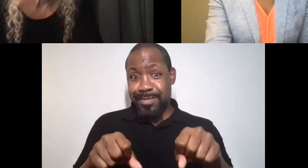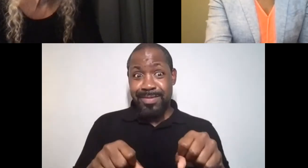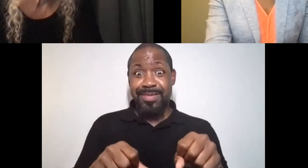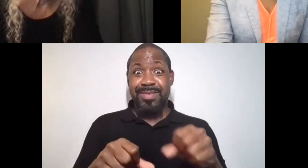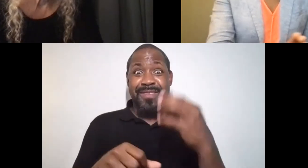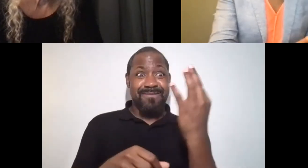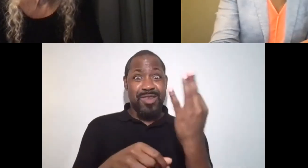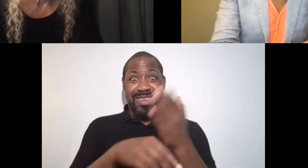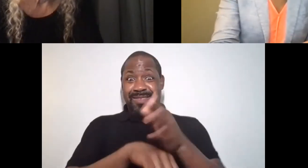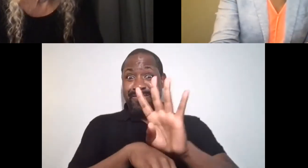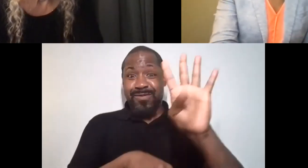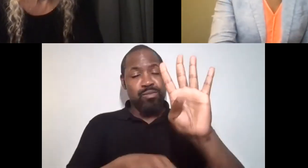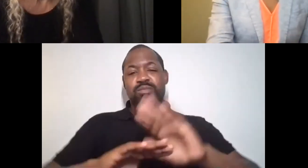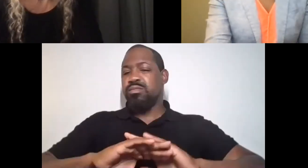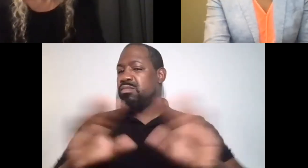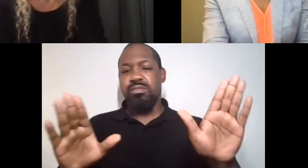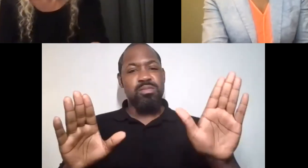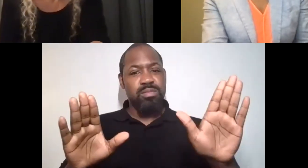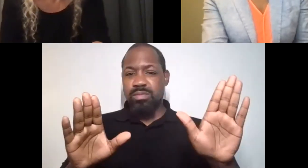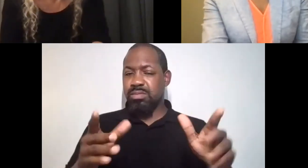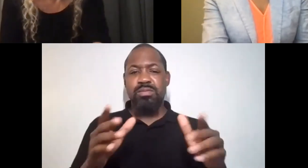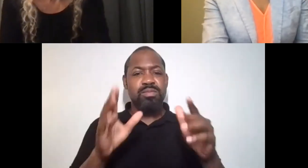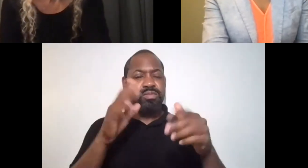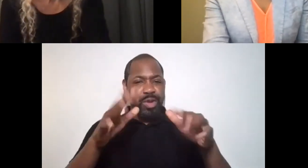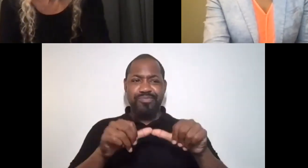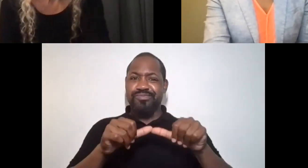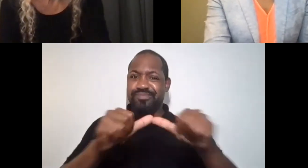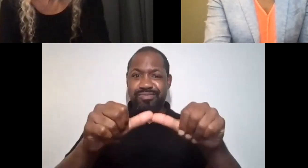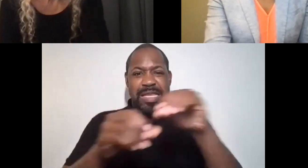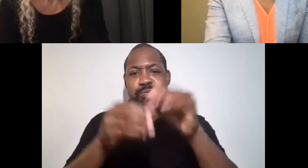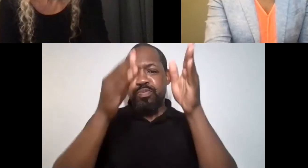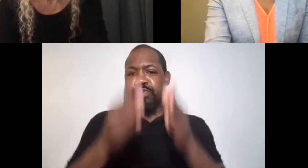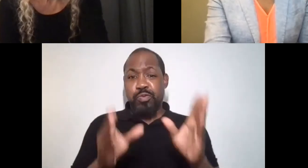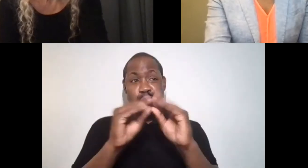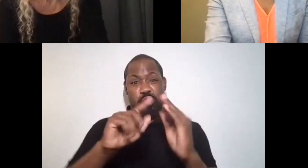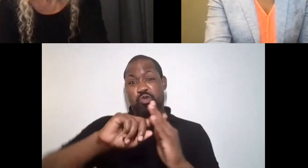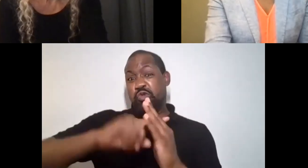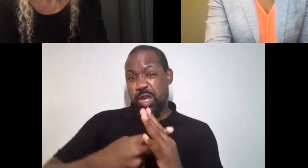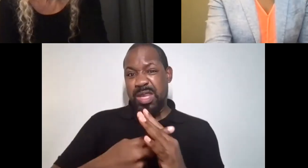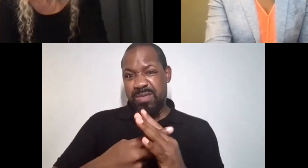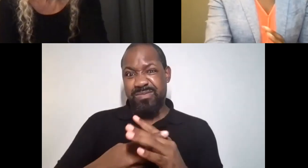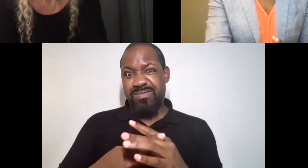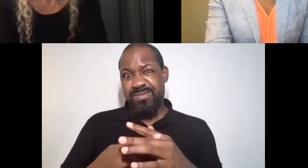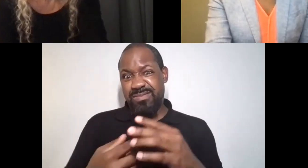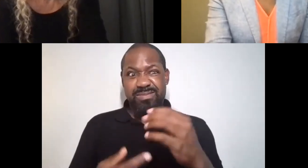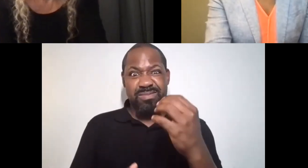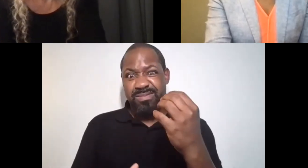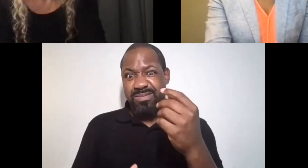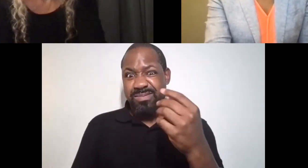So at 3, you can have a virtual meeting, but after 4, that has to end. Everything starts back being in